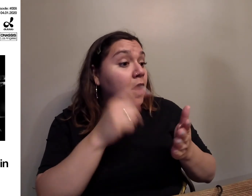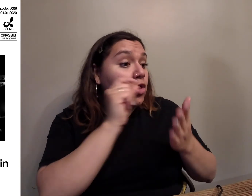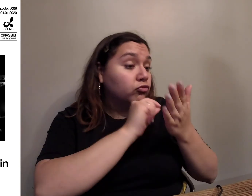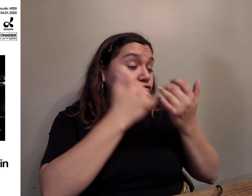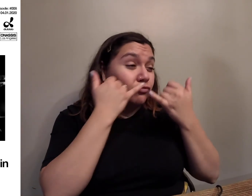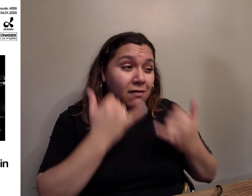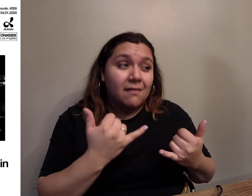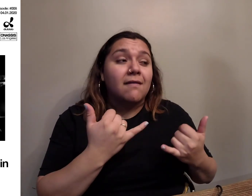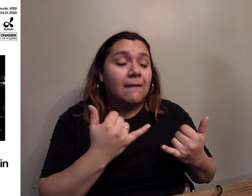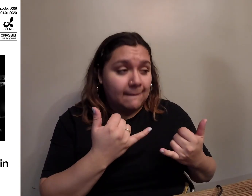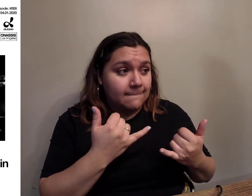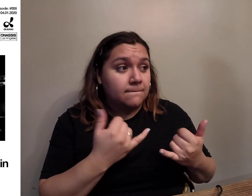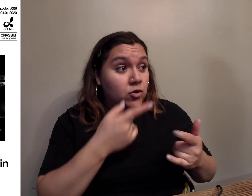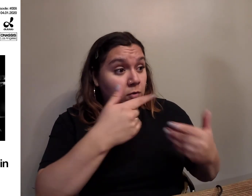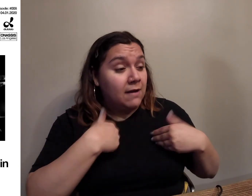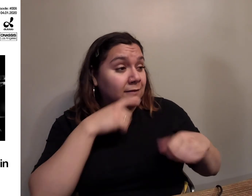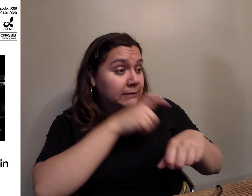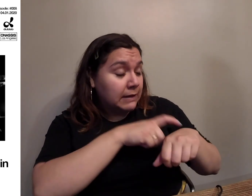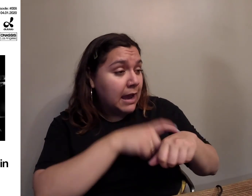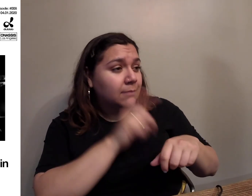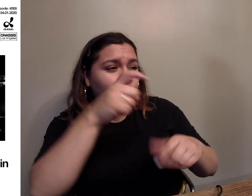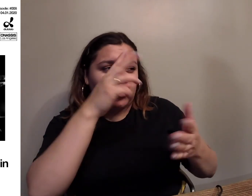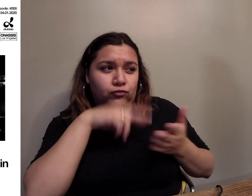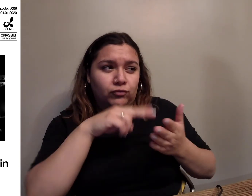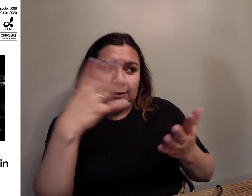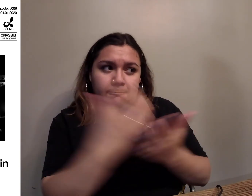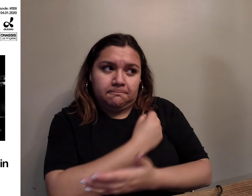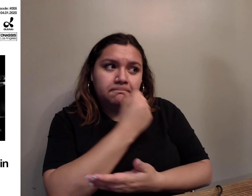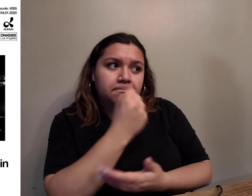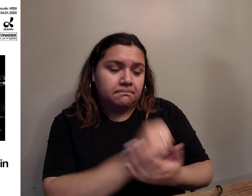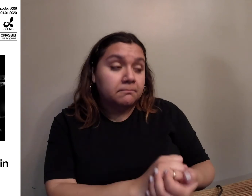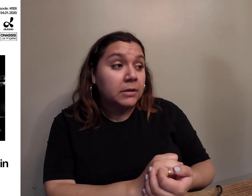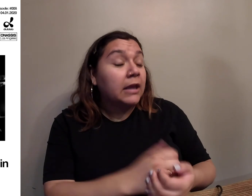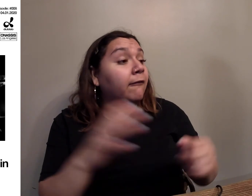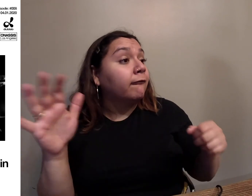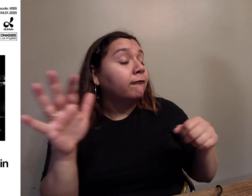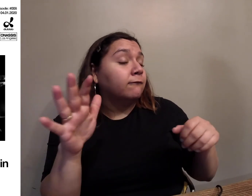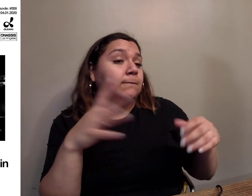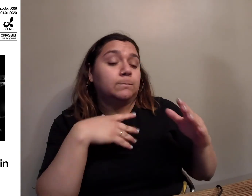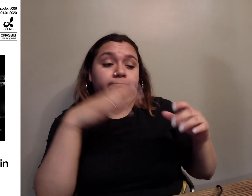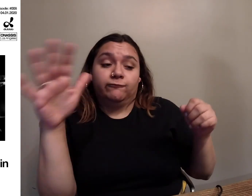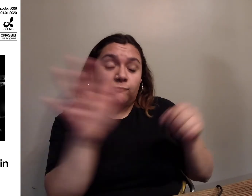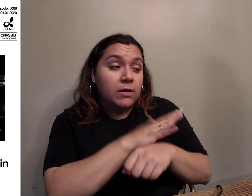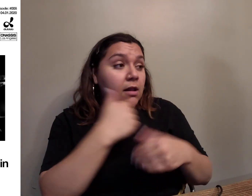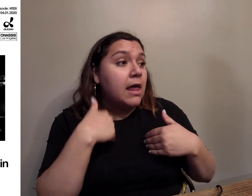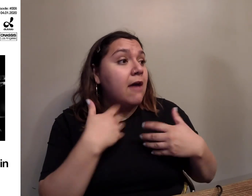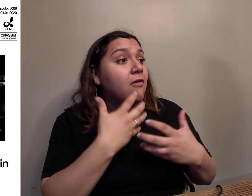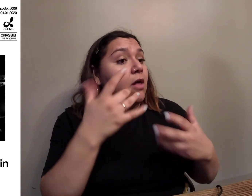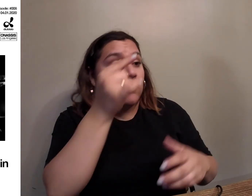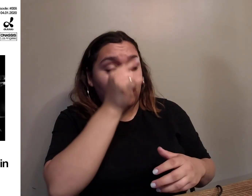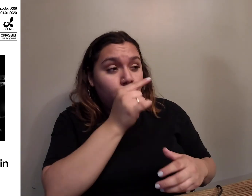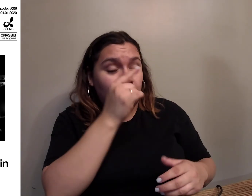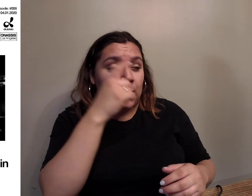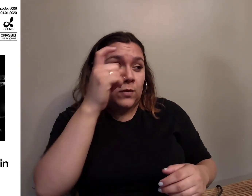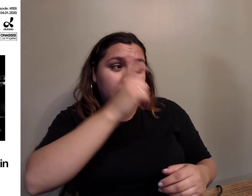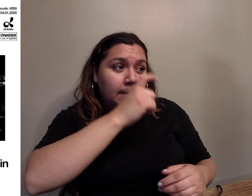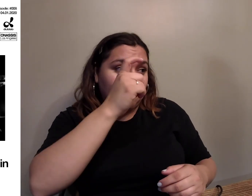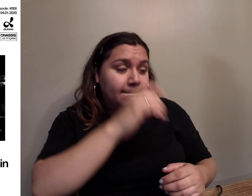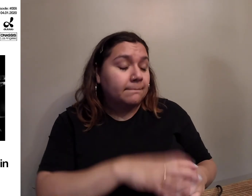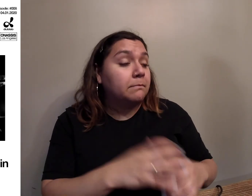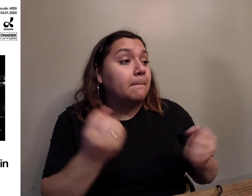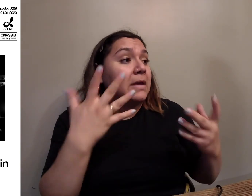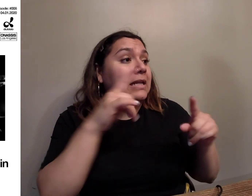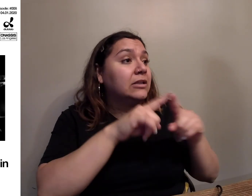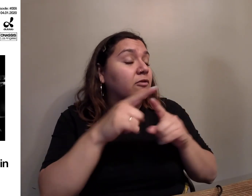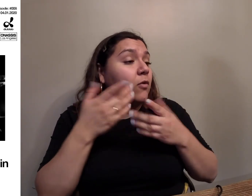right now. Now that you have time, read it, because it's filled with Greek wisdom, and in many ways